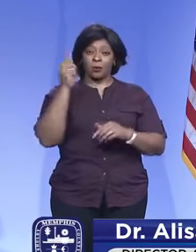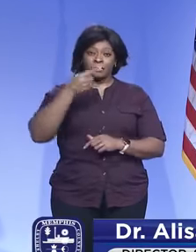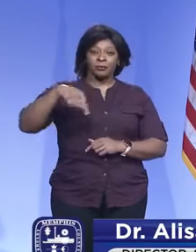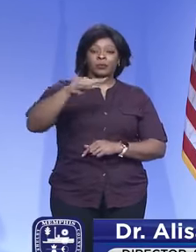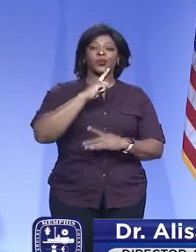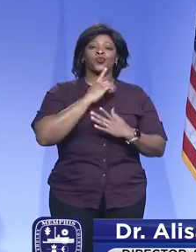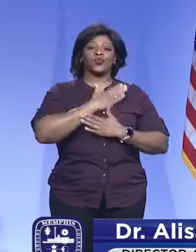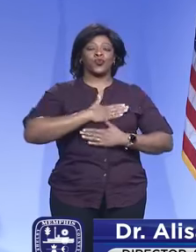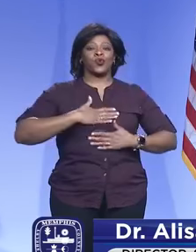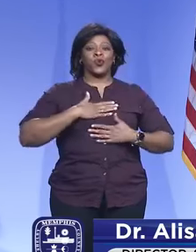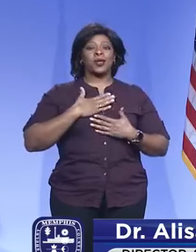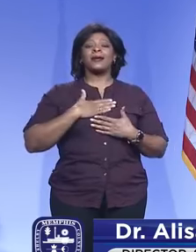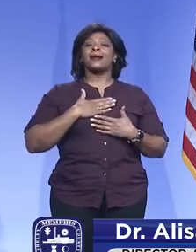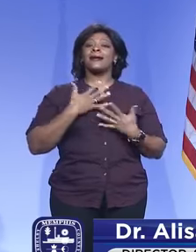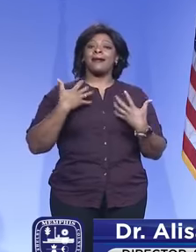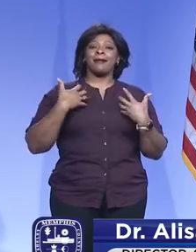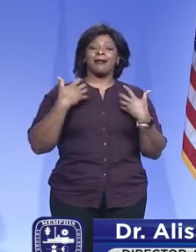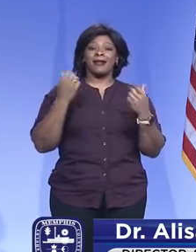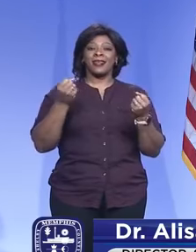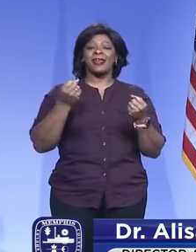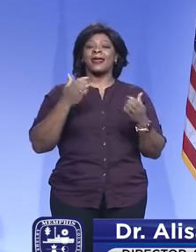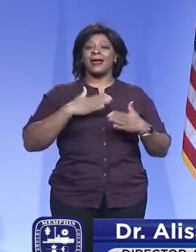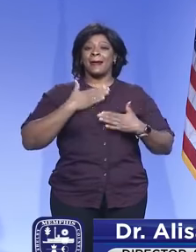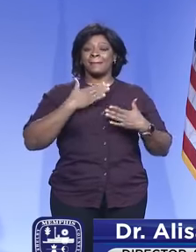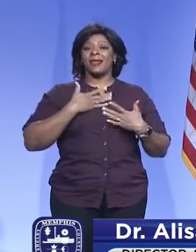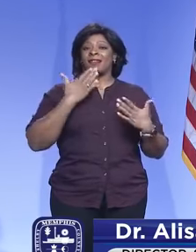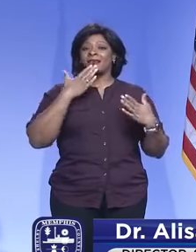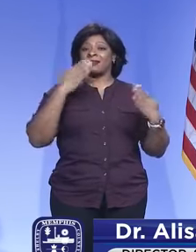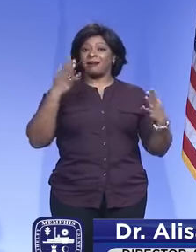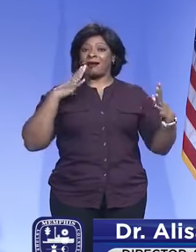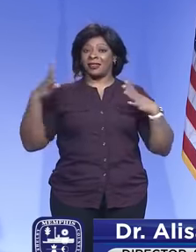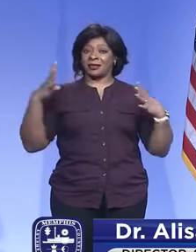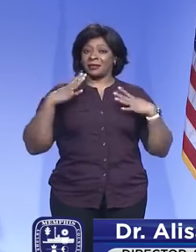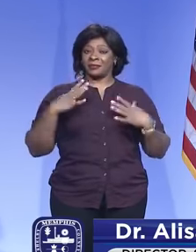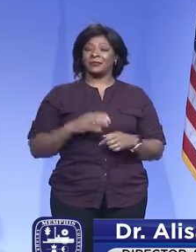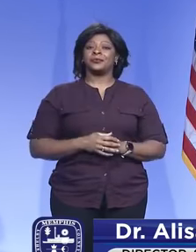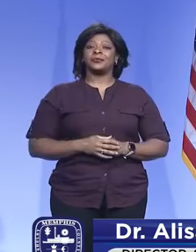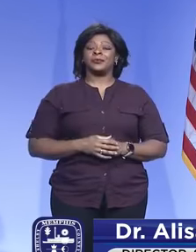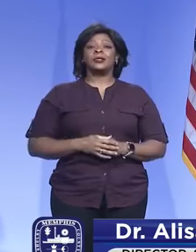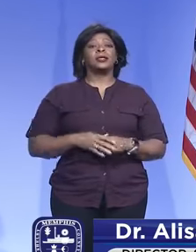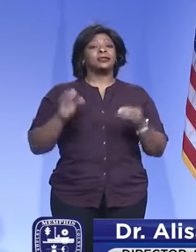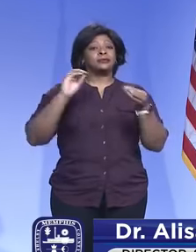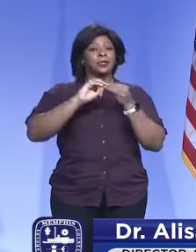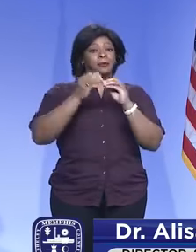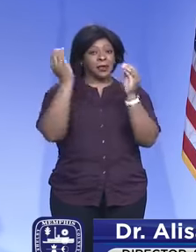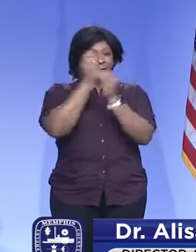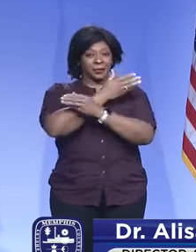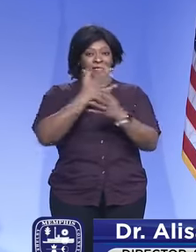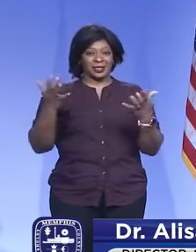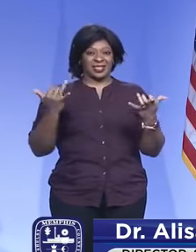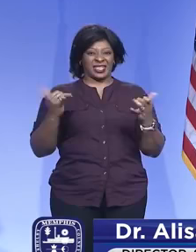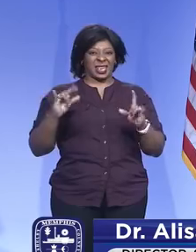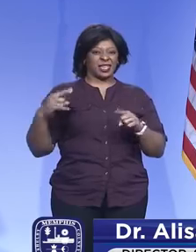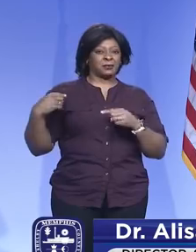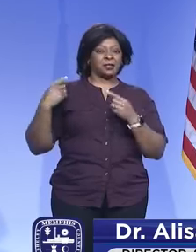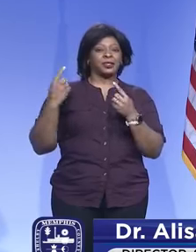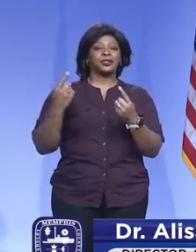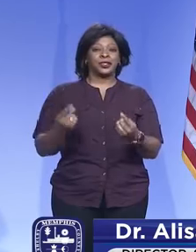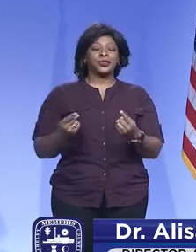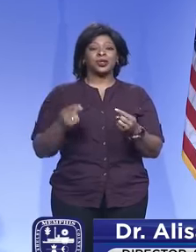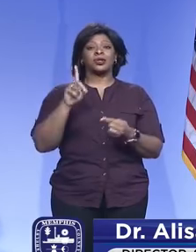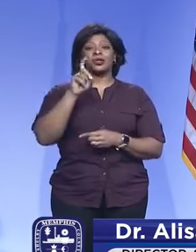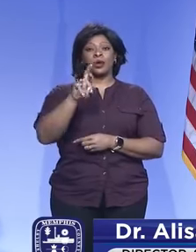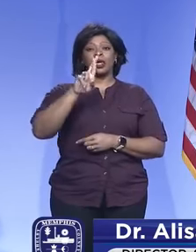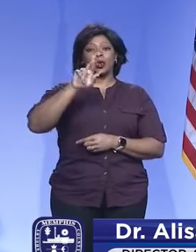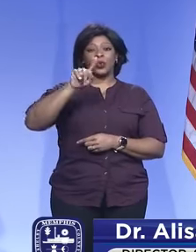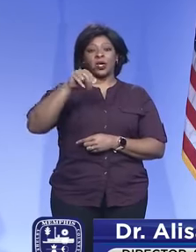and healthy Thanksgiving holiday. I'm going to give data updates as we typically do, and then Dr. Randolph's going to join me